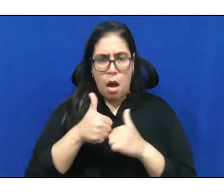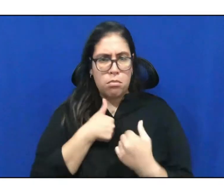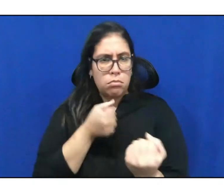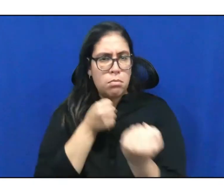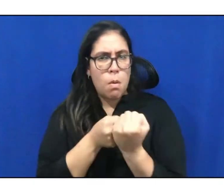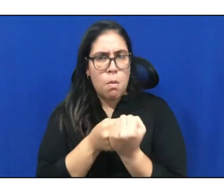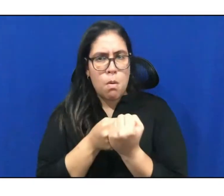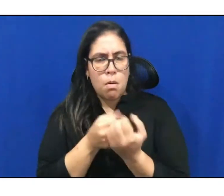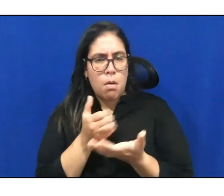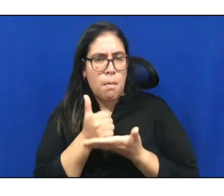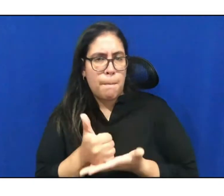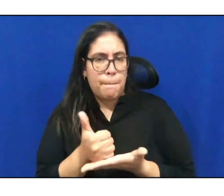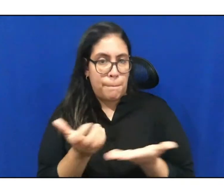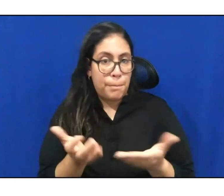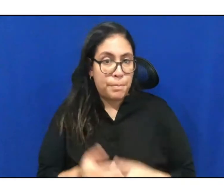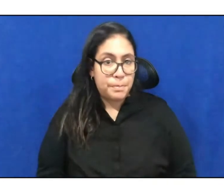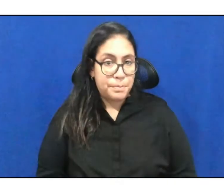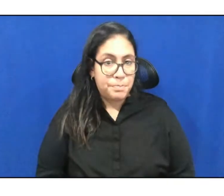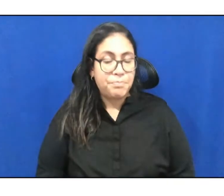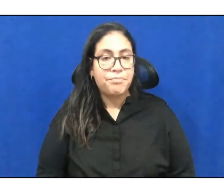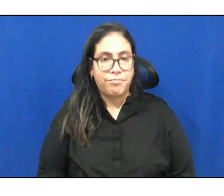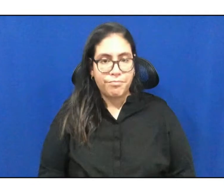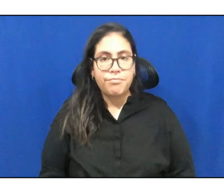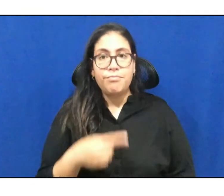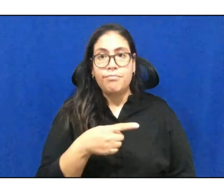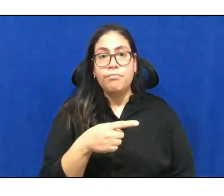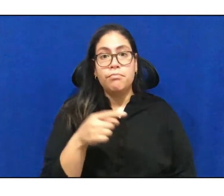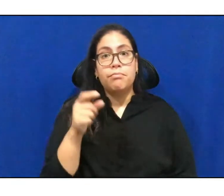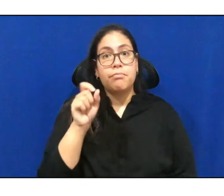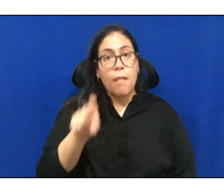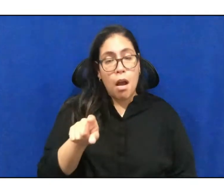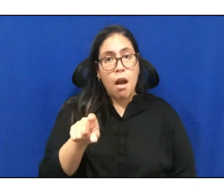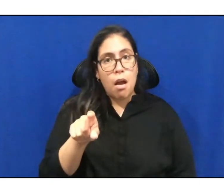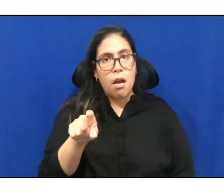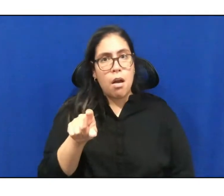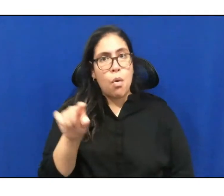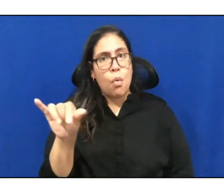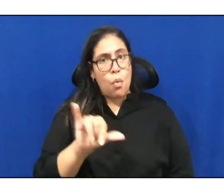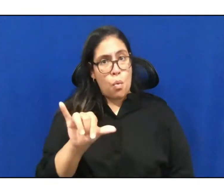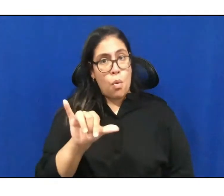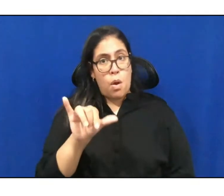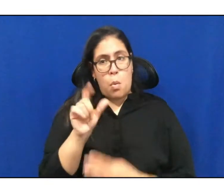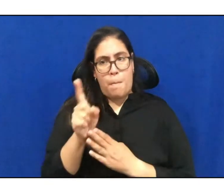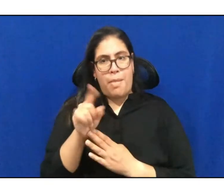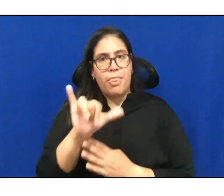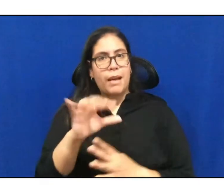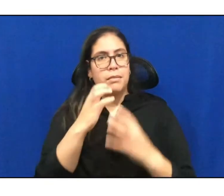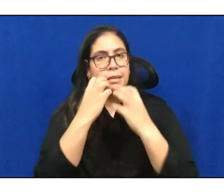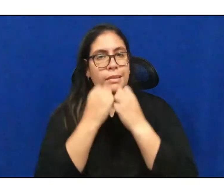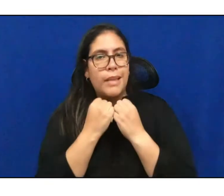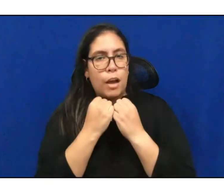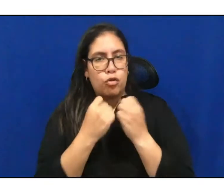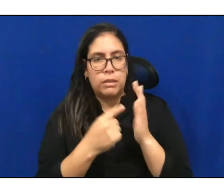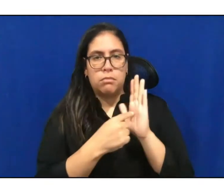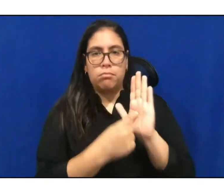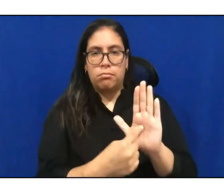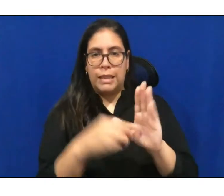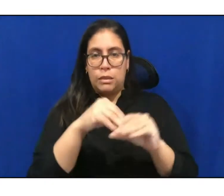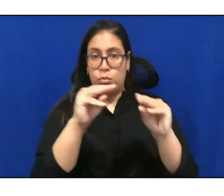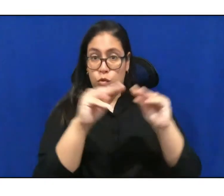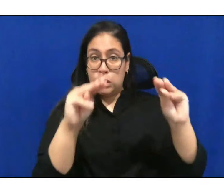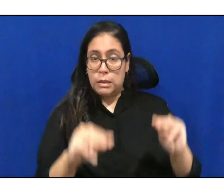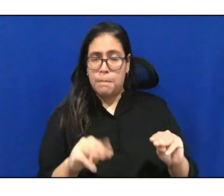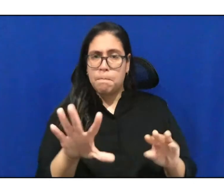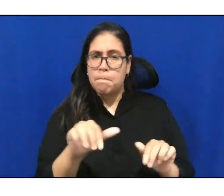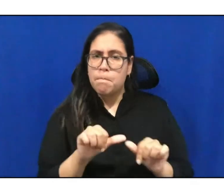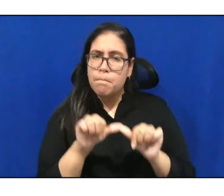And I want to ask you more in a minute about that sacred display at the museum. But continuing, I would